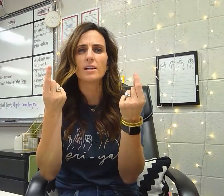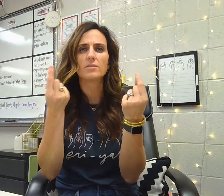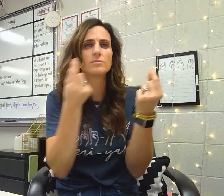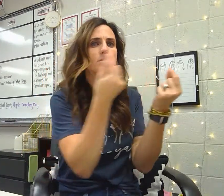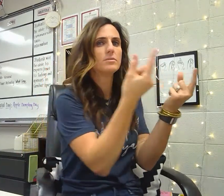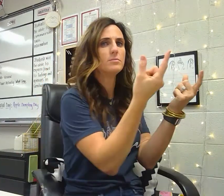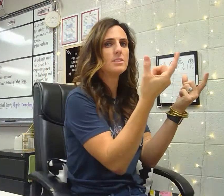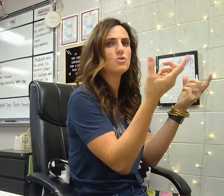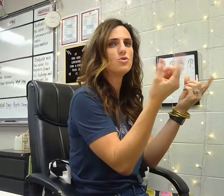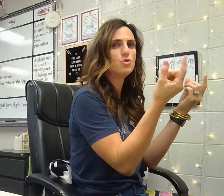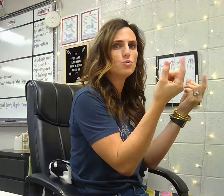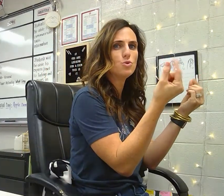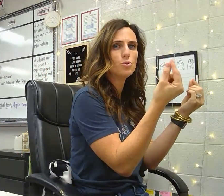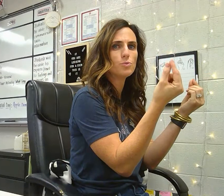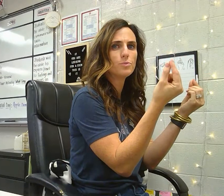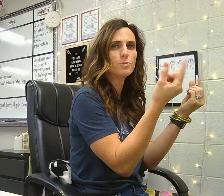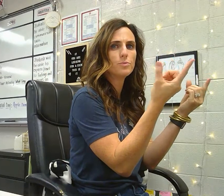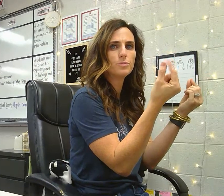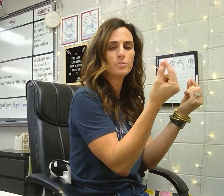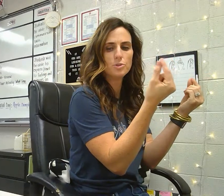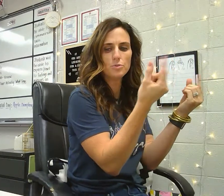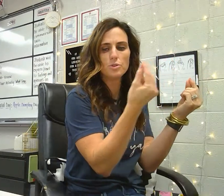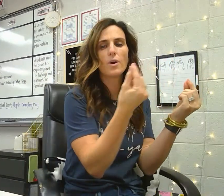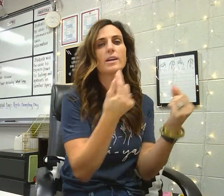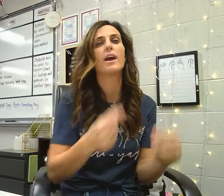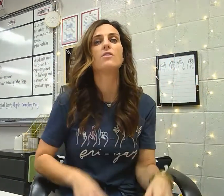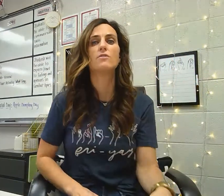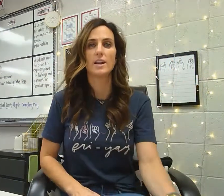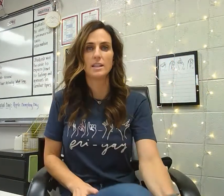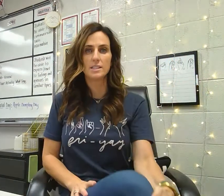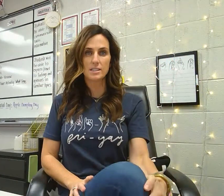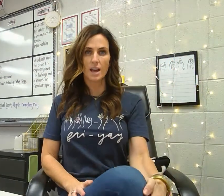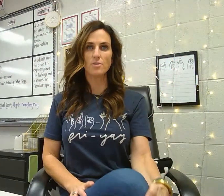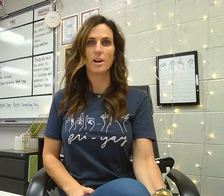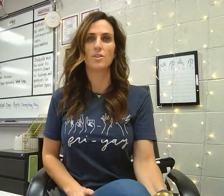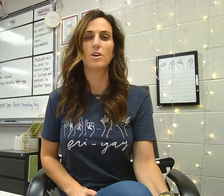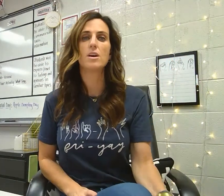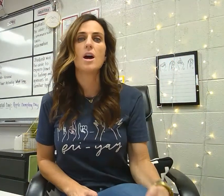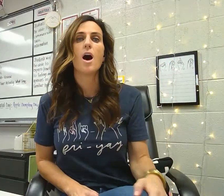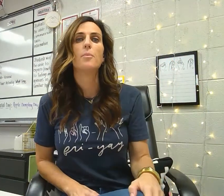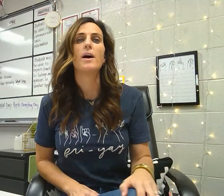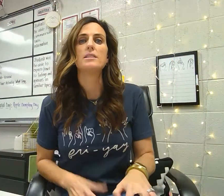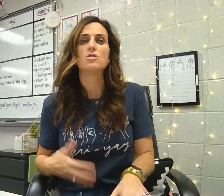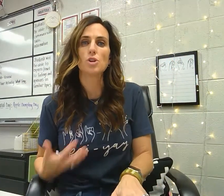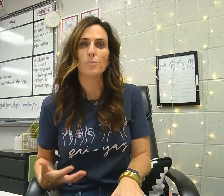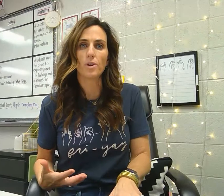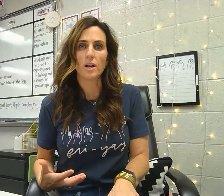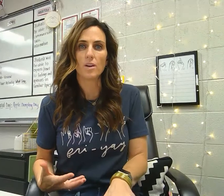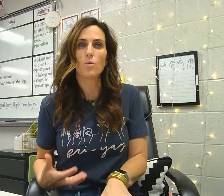sign, means do. Again, funny to say out loud, but it's interpreted,